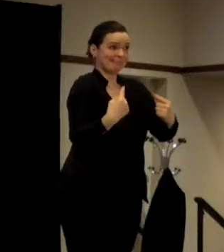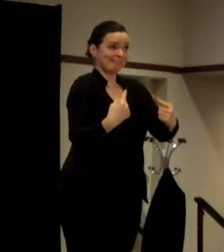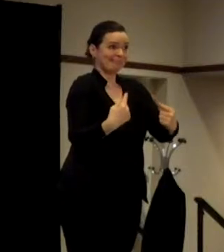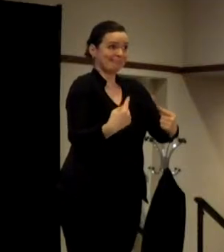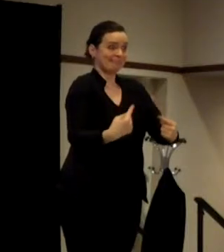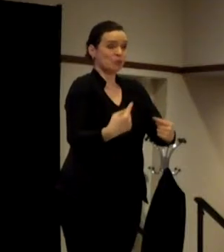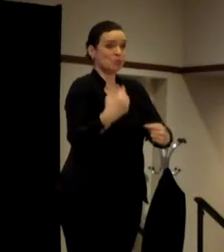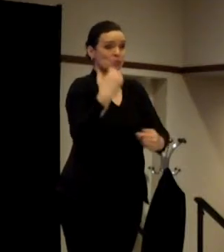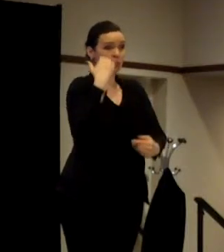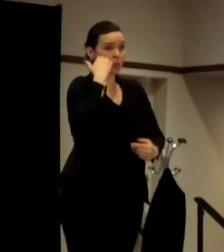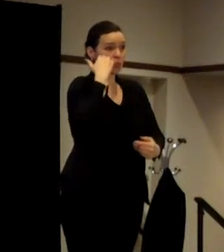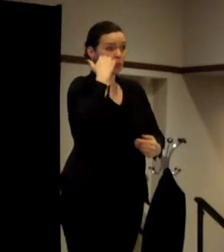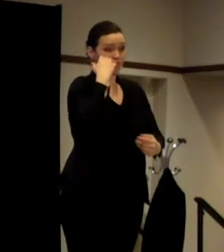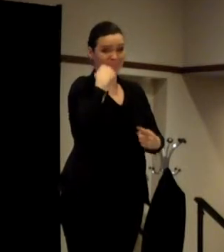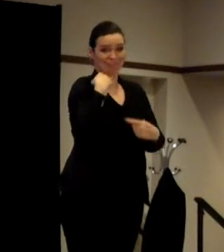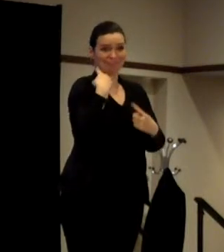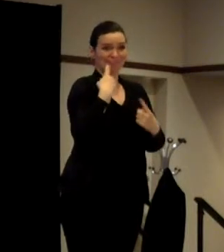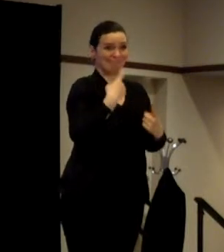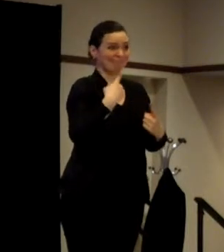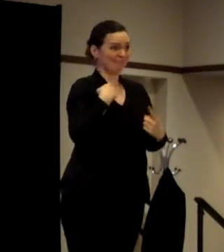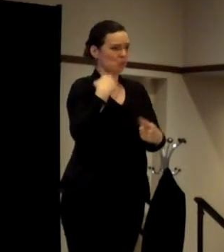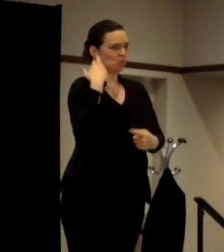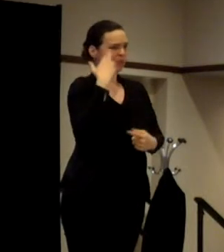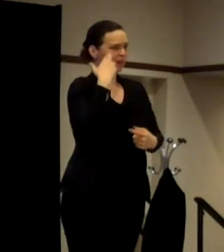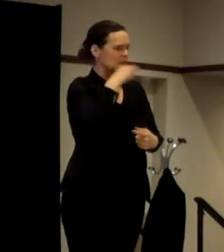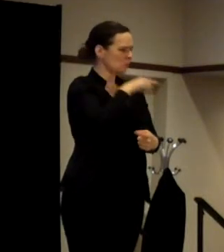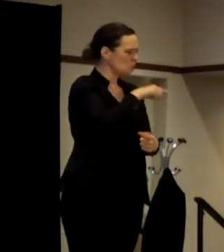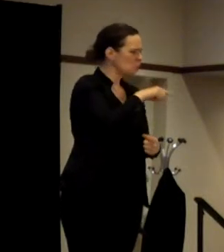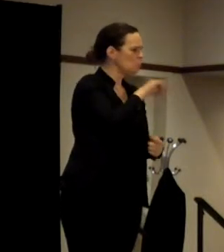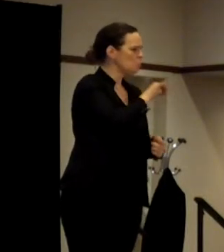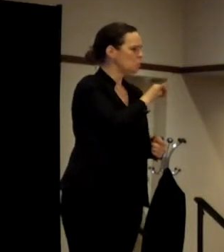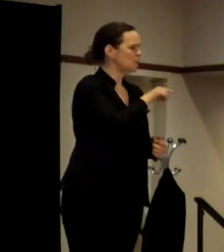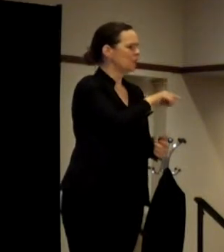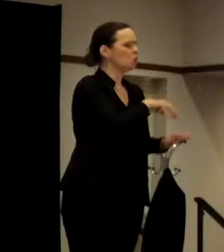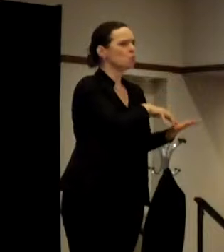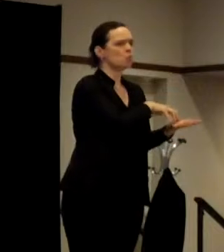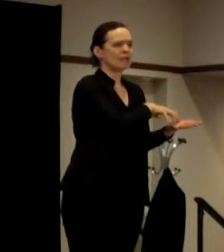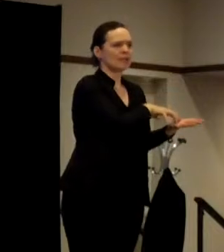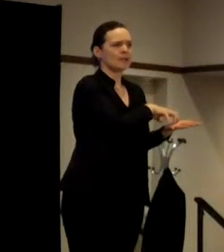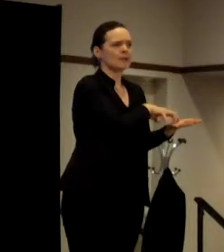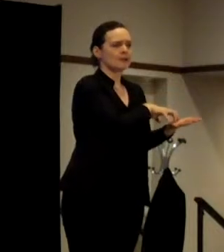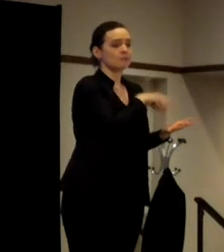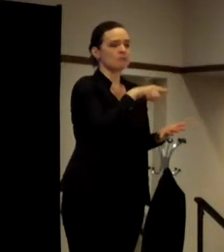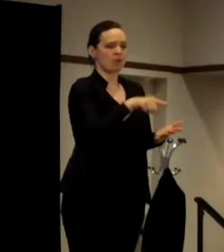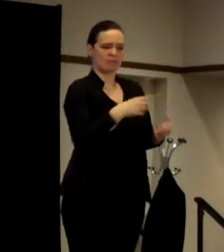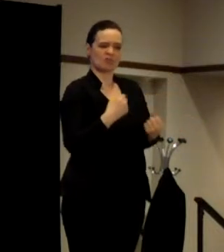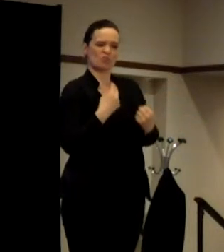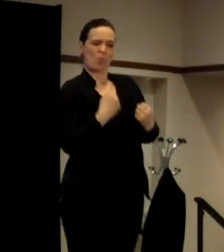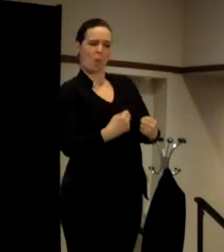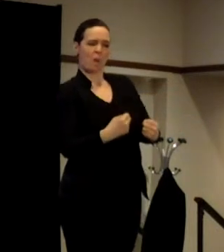where you're strong and where you need work, and you realize